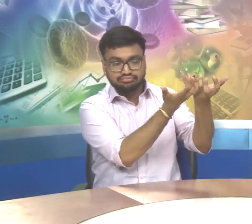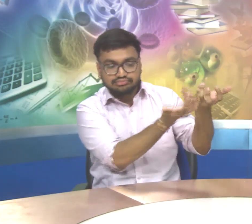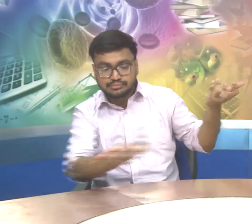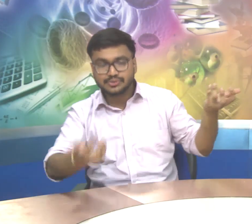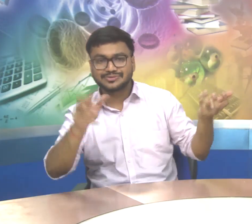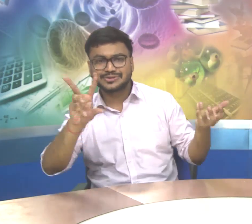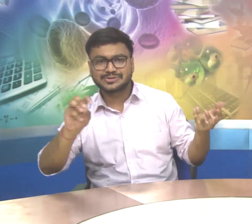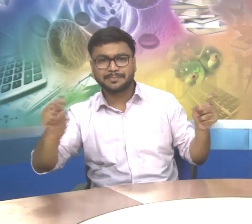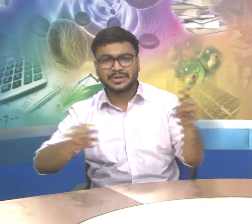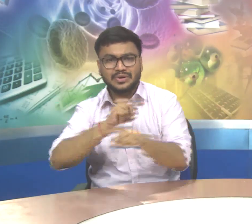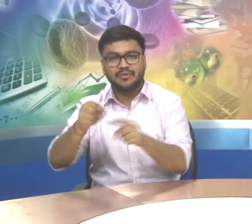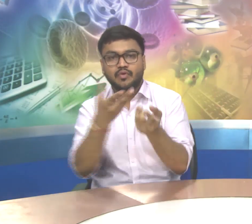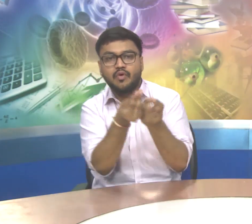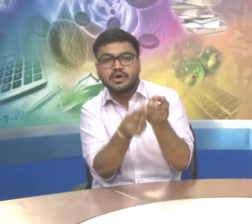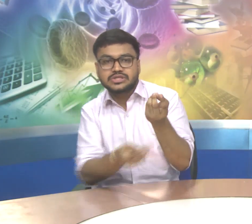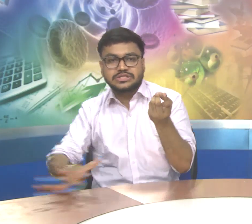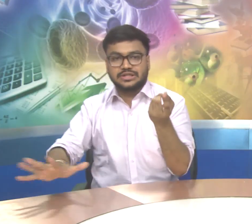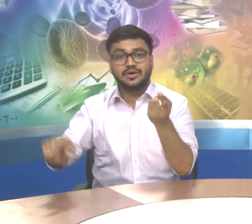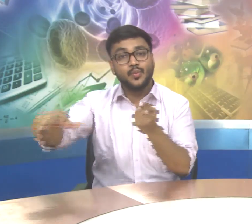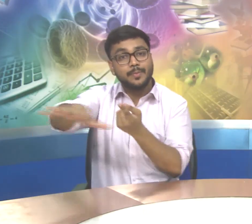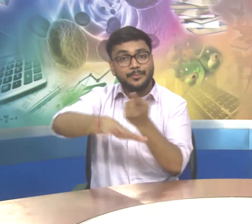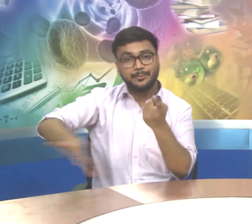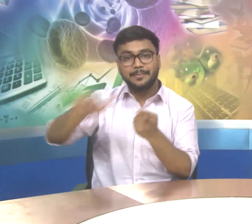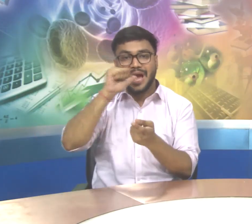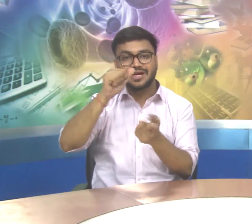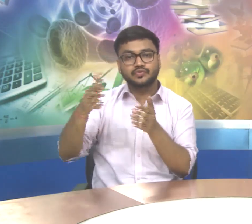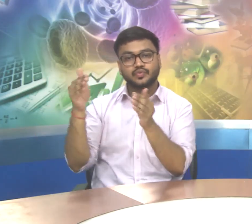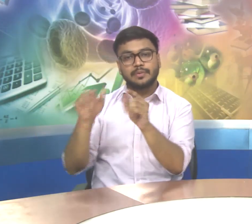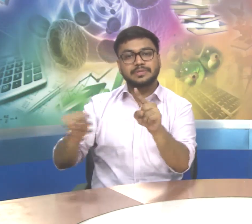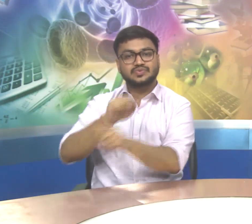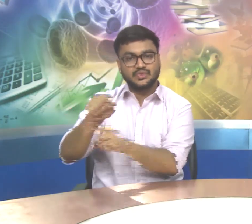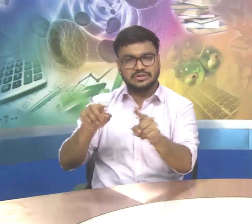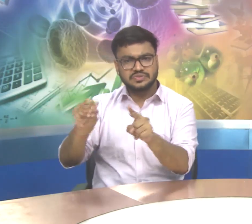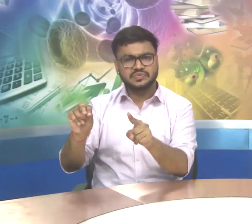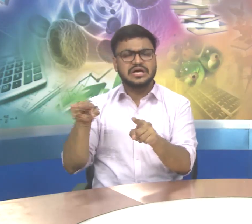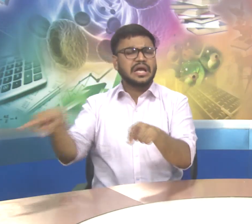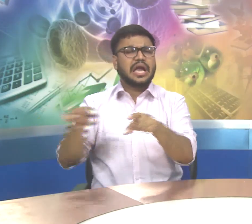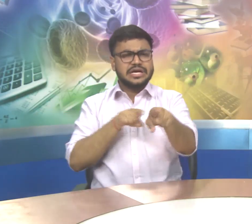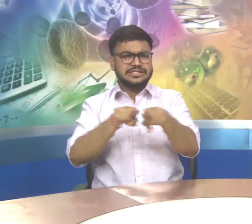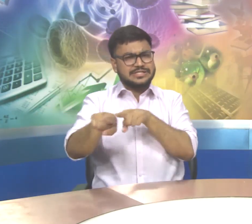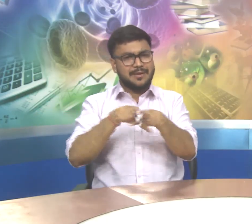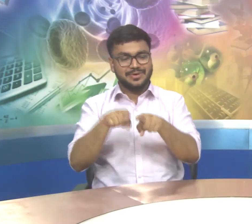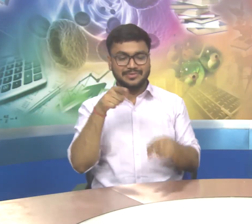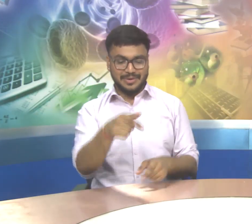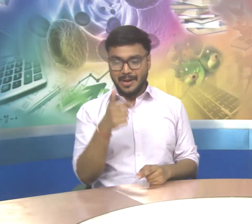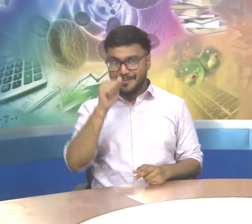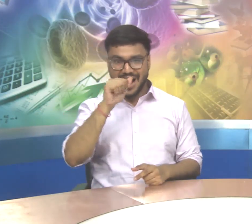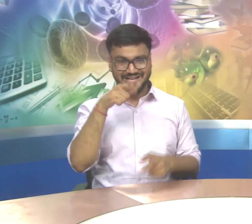have covered with fresh water and remain frozen at higher latitude, and